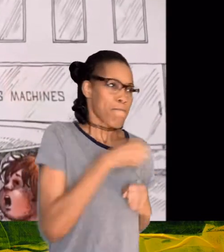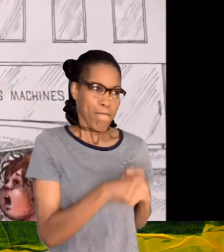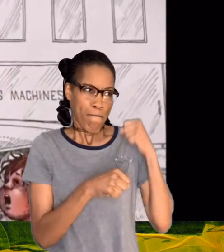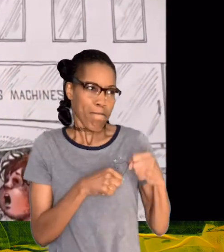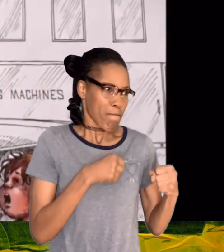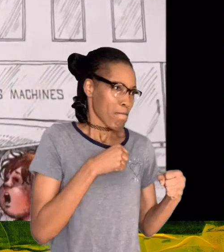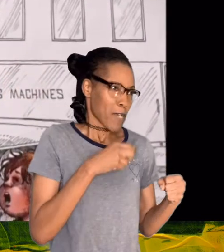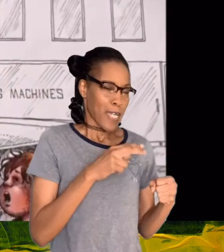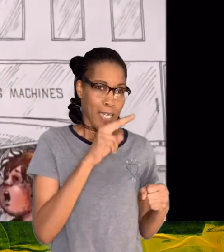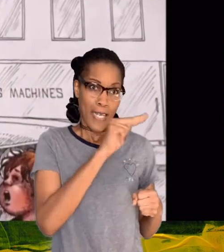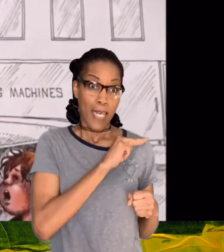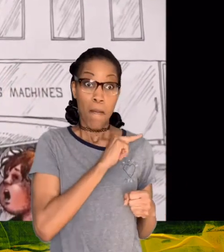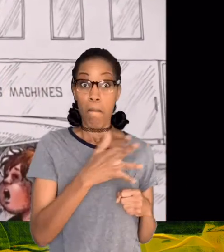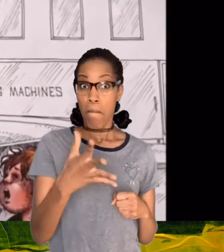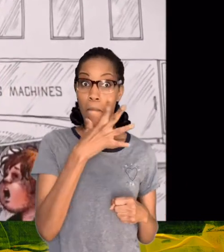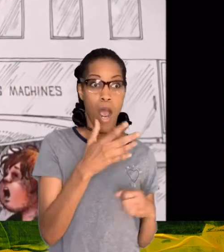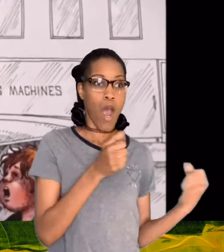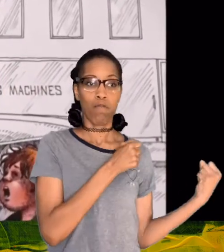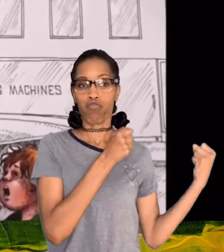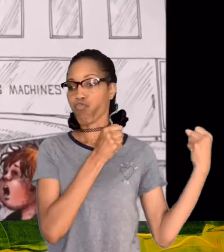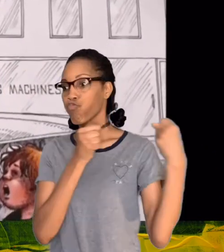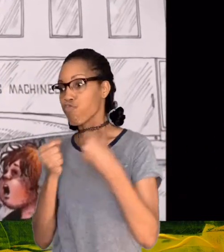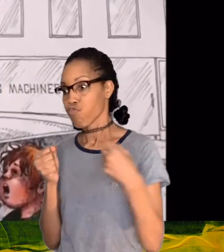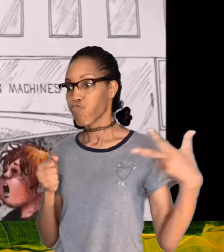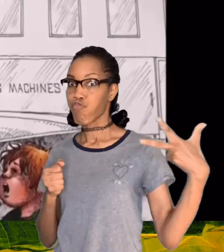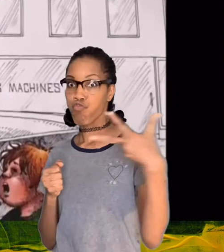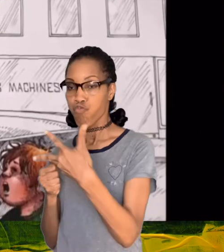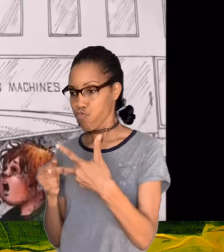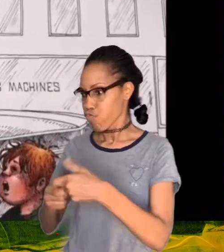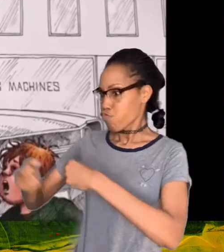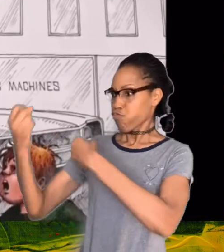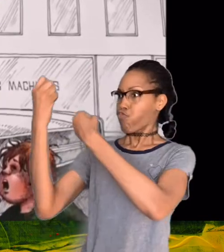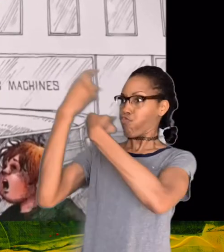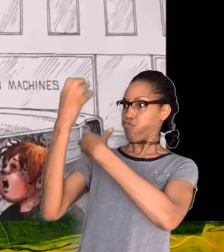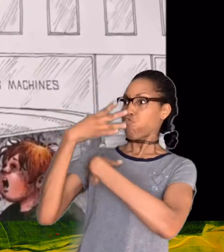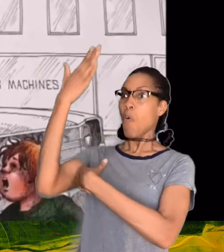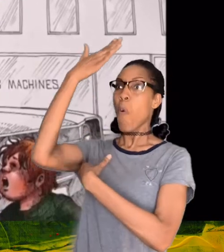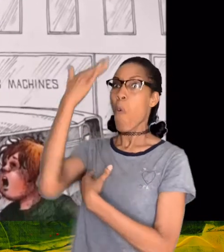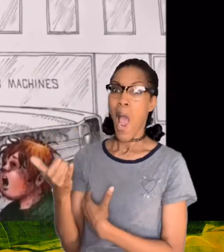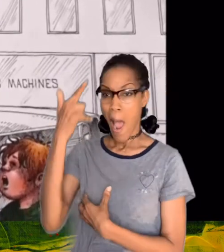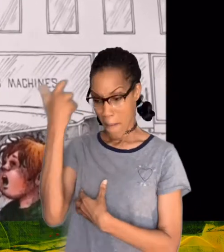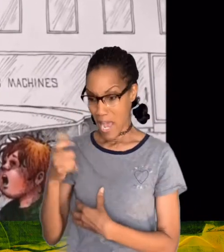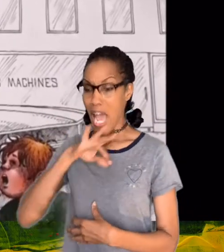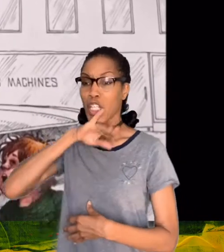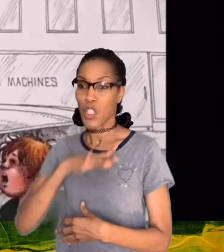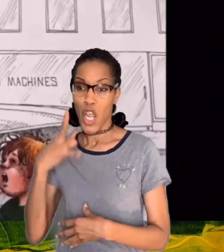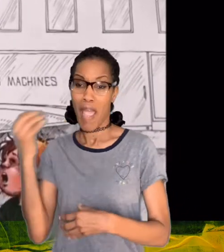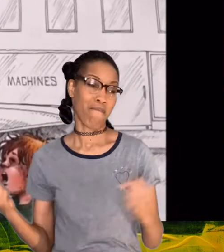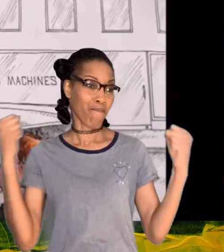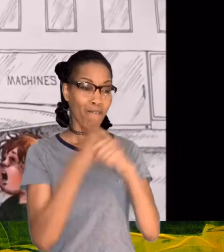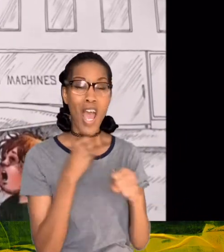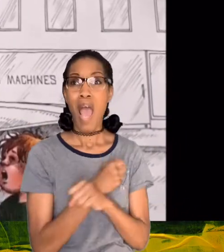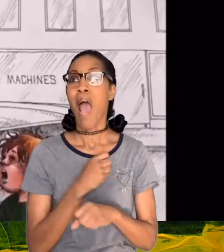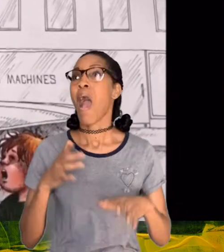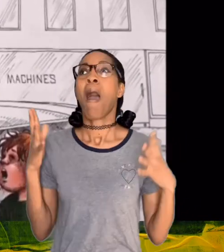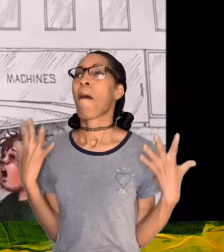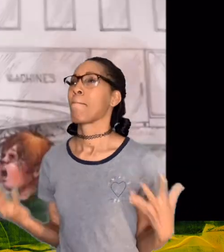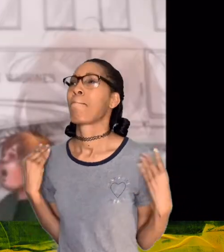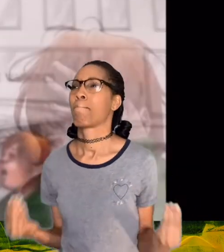car, Anthony made me fall where it was muddy, and then I started crying because of the mud. Nick said I was